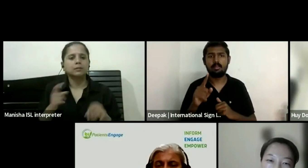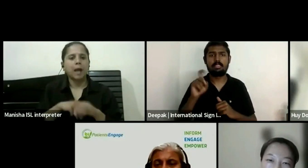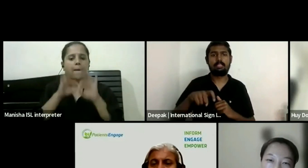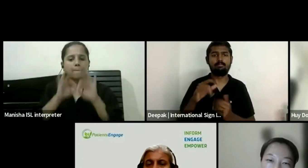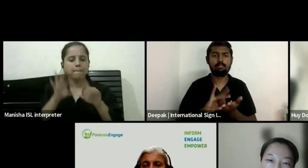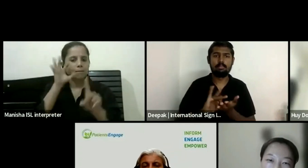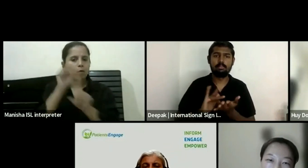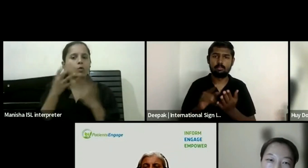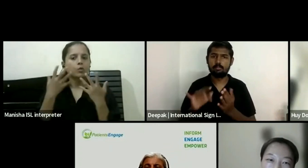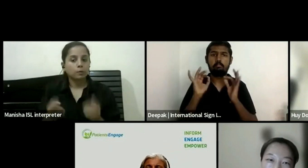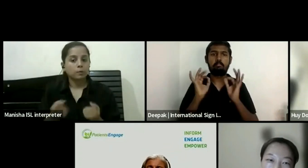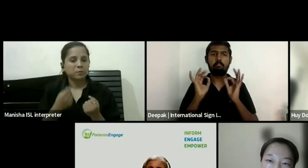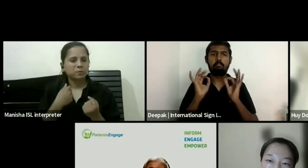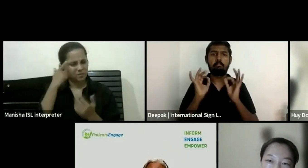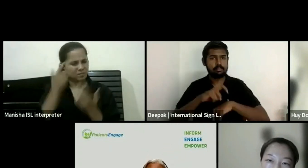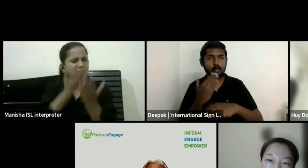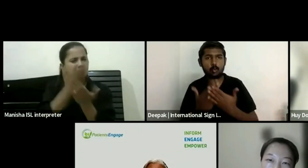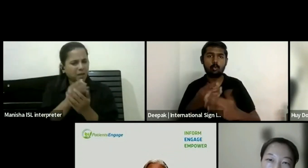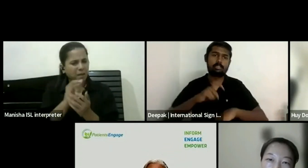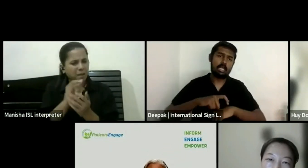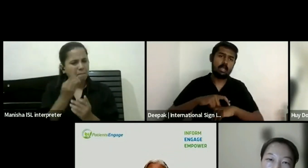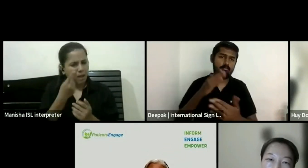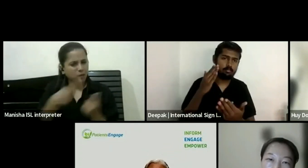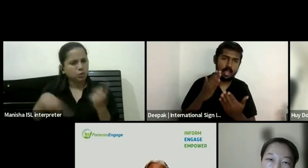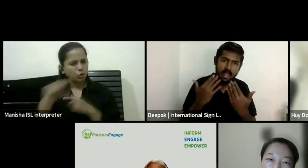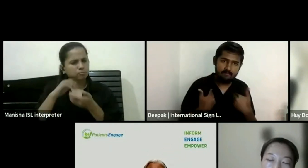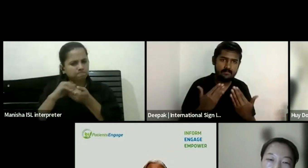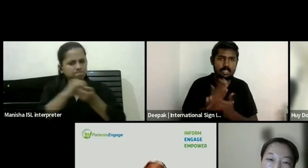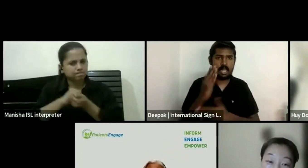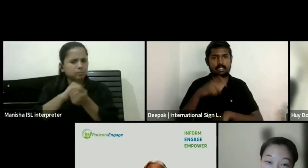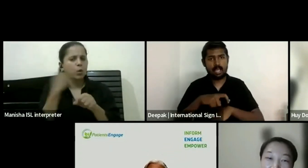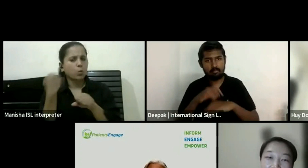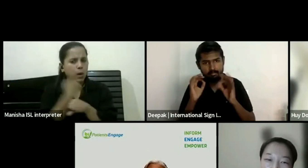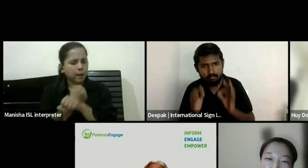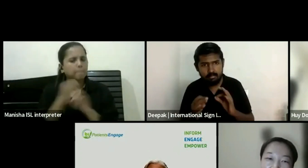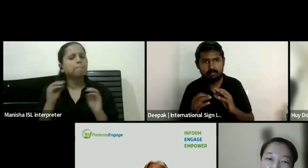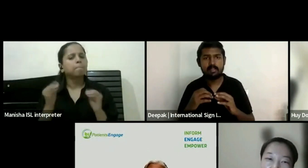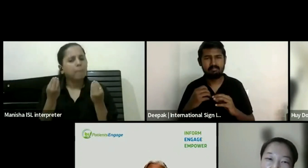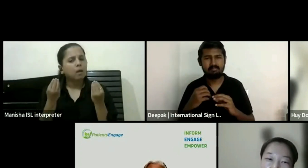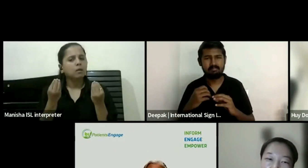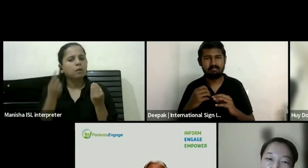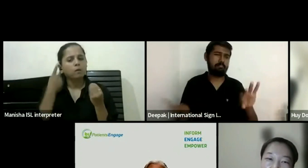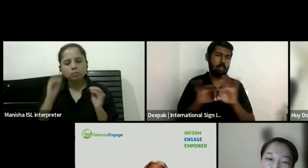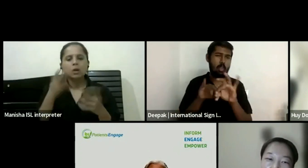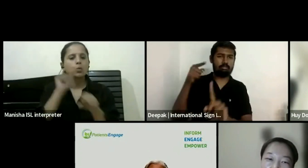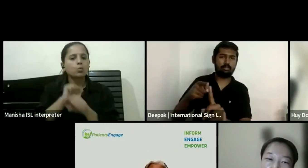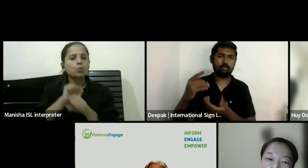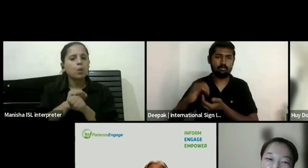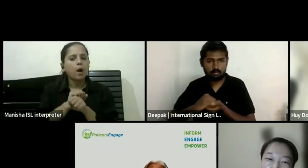we can, try and work on something where a collaborative approach can be taken up to at least start working on finding out